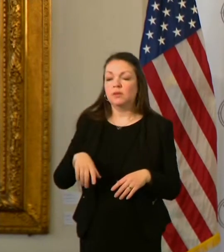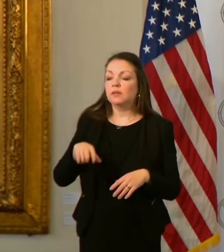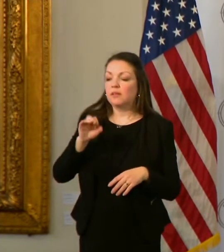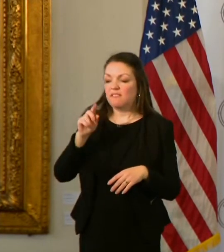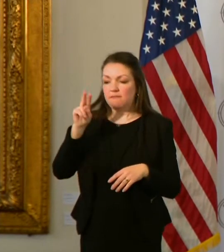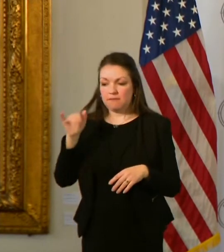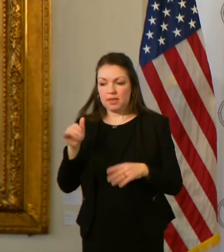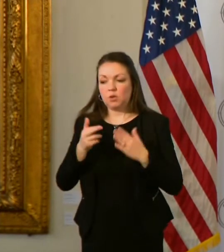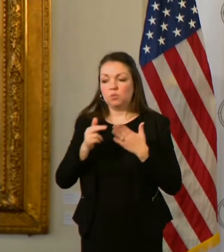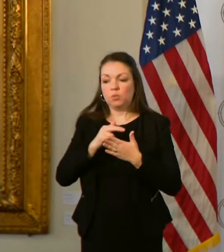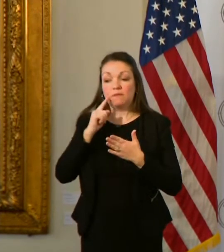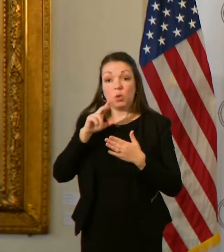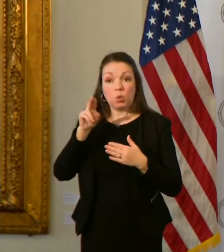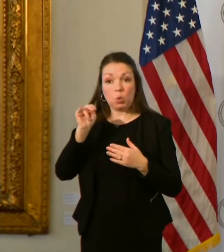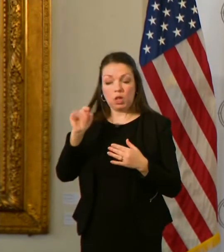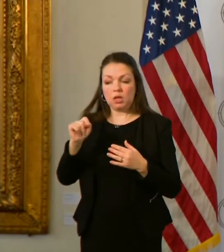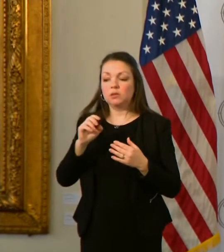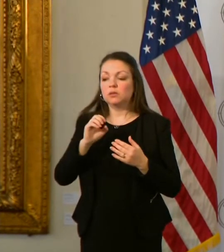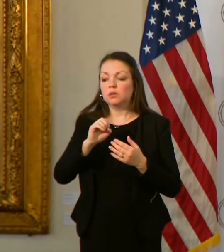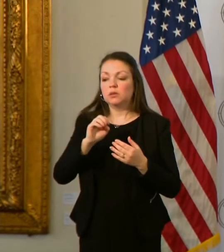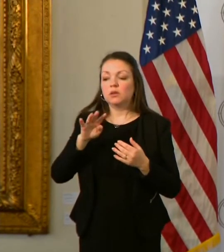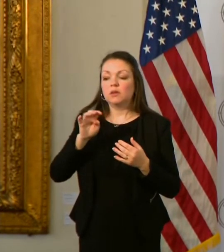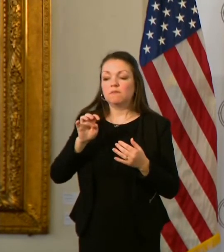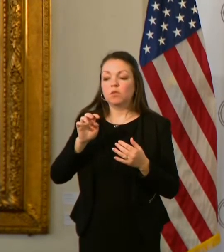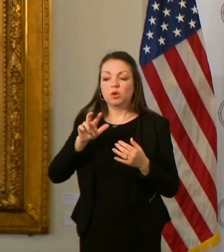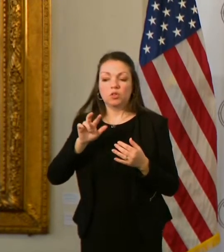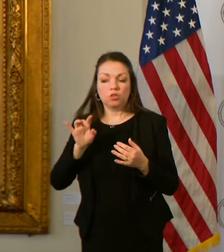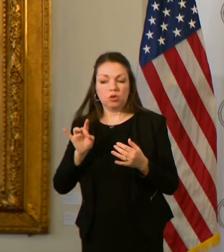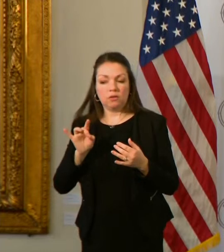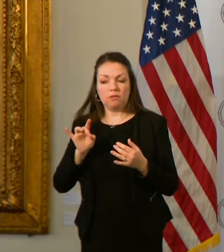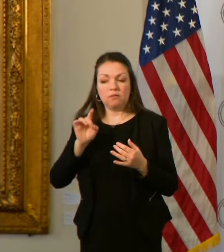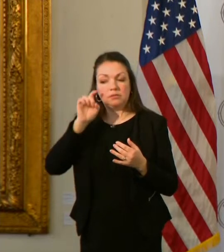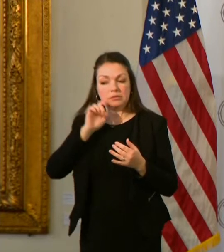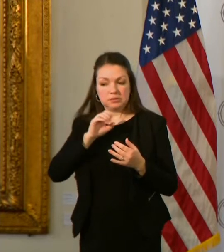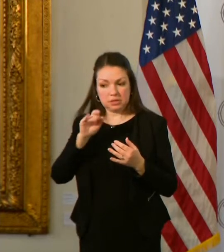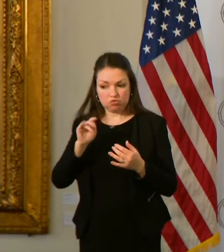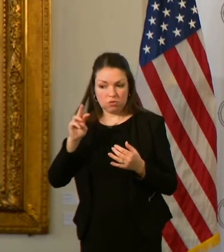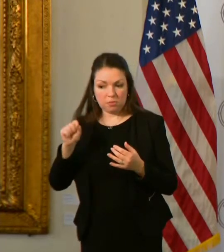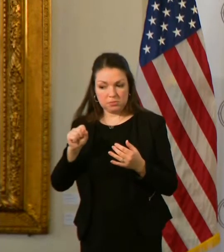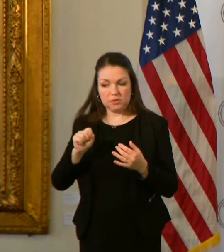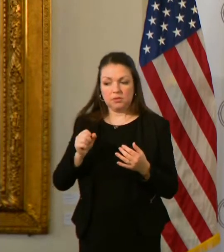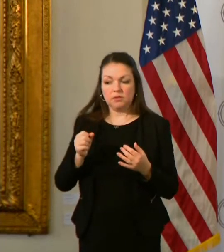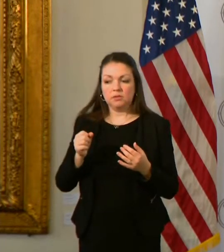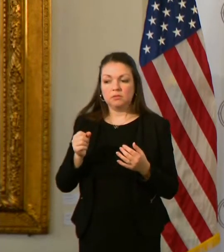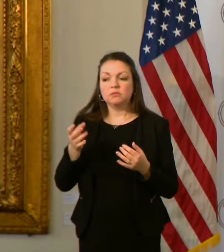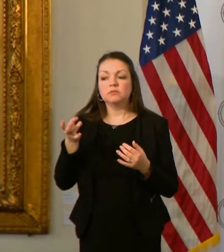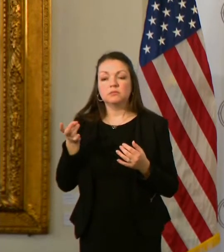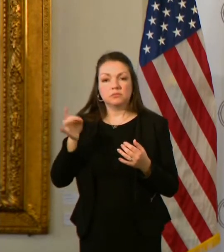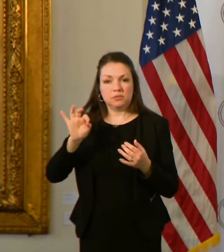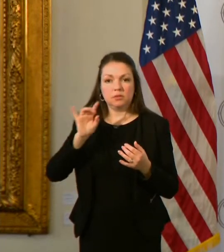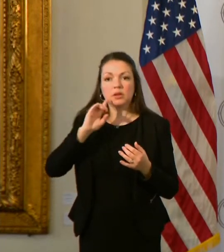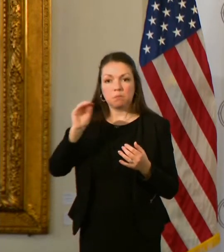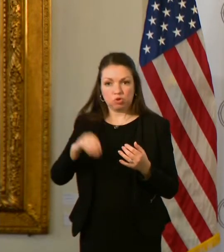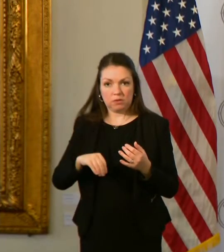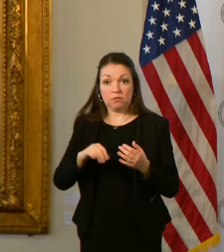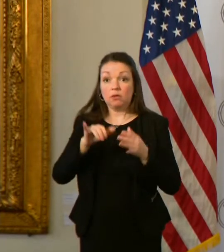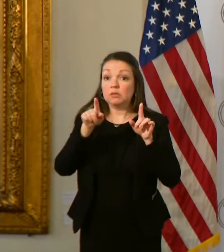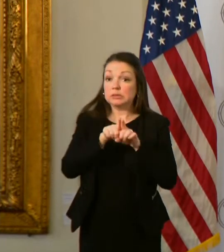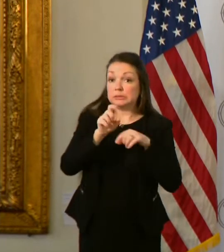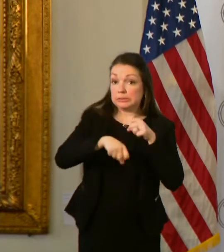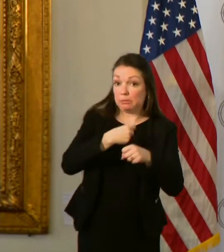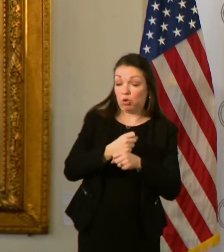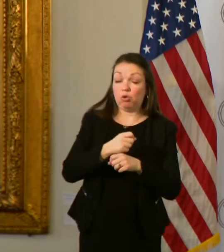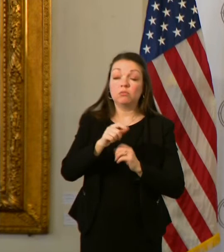crimes with an approval rate of 89%. In that same year, Assistant State's Attorneys